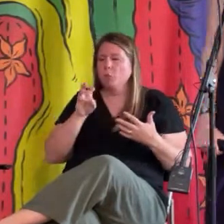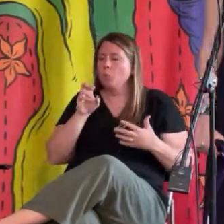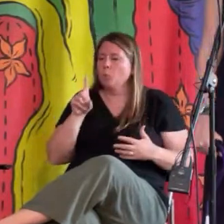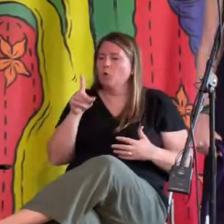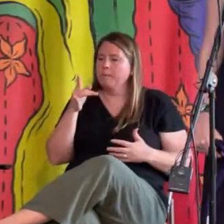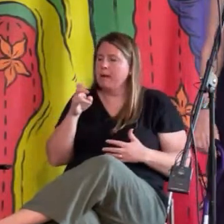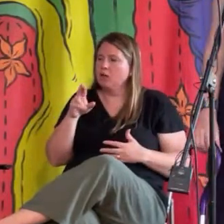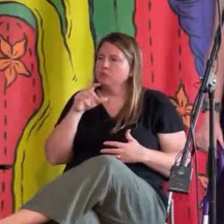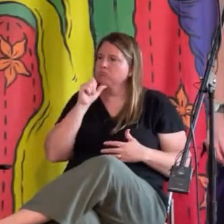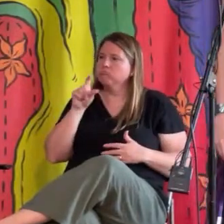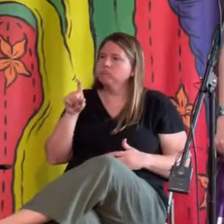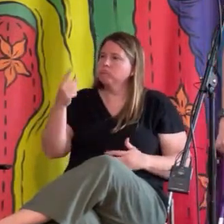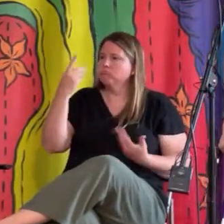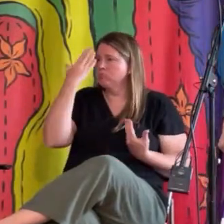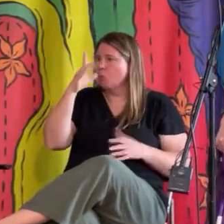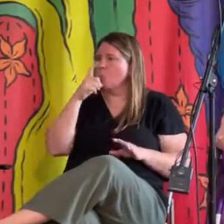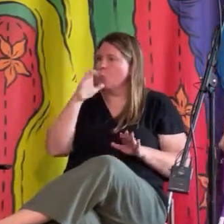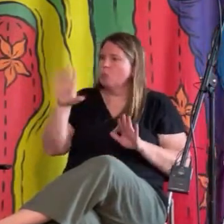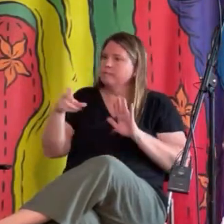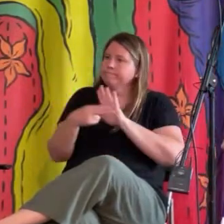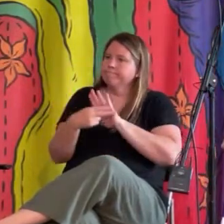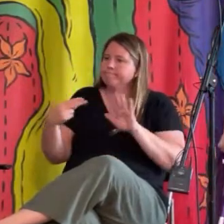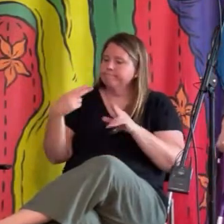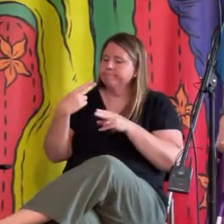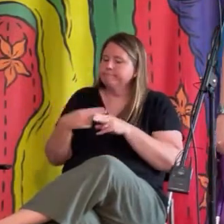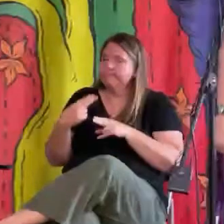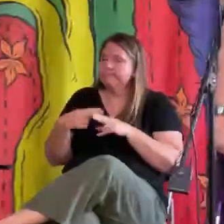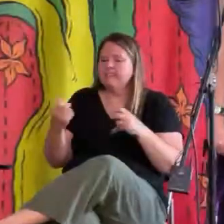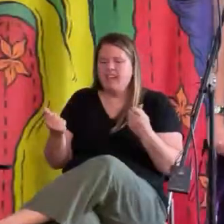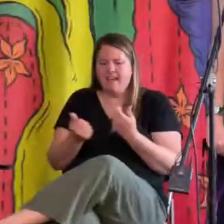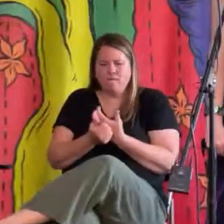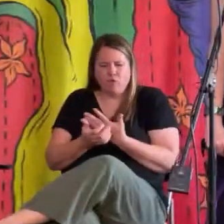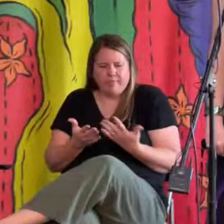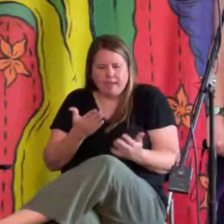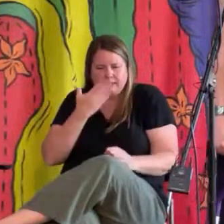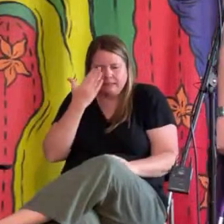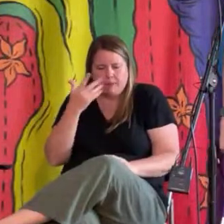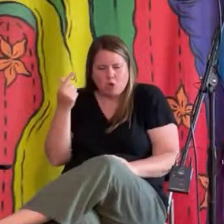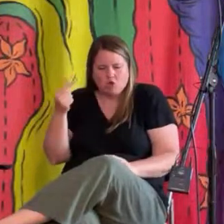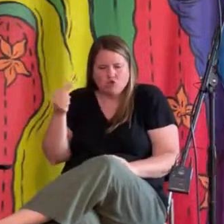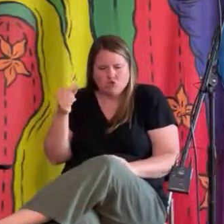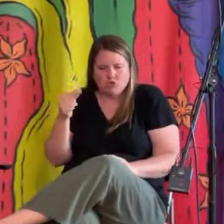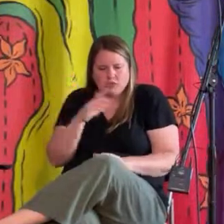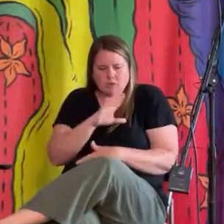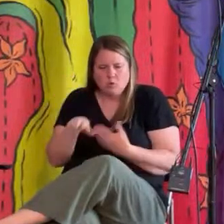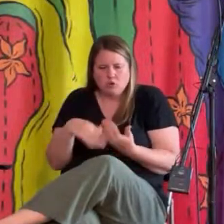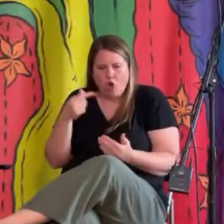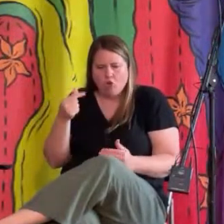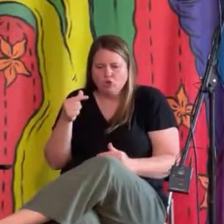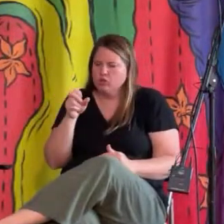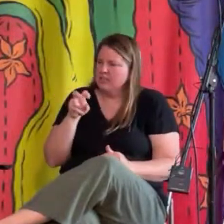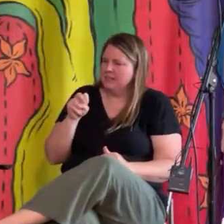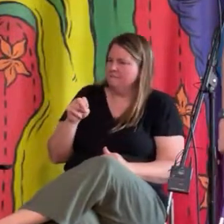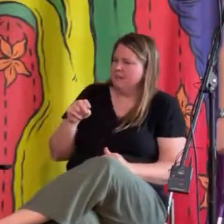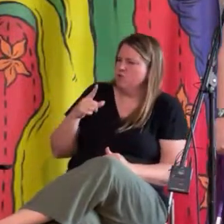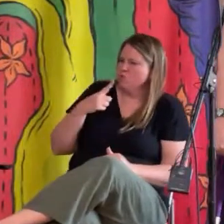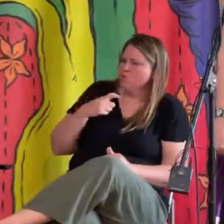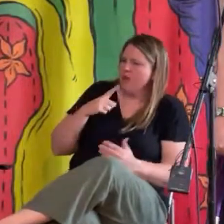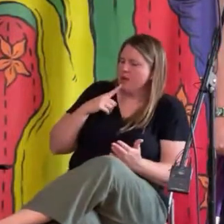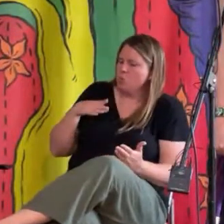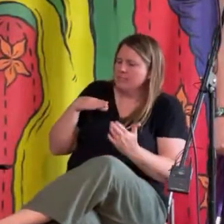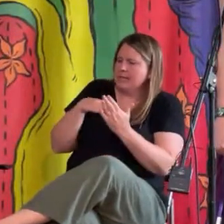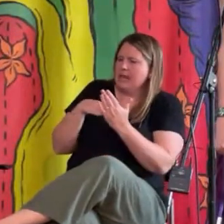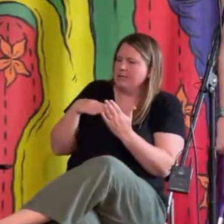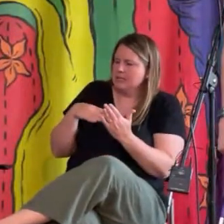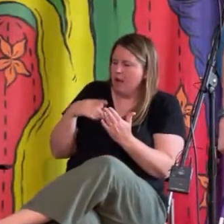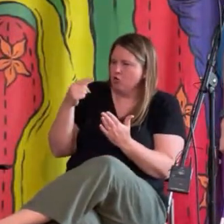name. Everything smelled green. It was all green, really. Even the red was anti-green. And